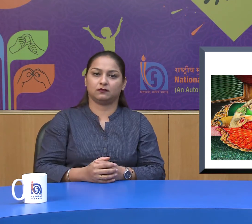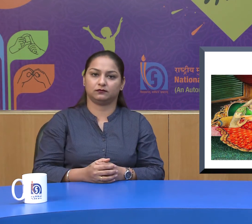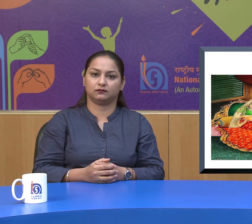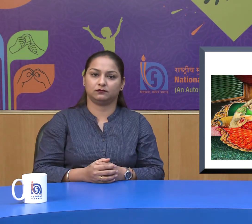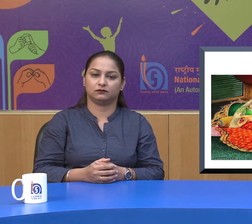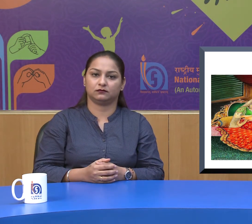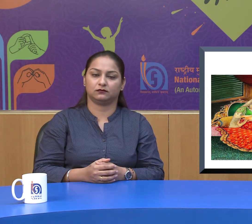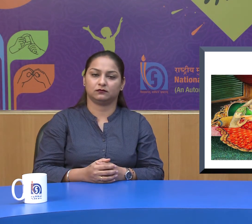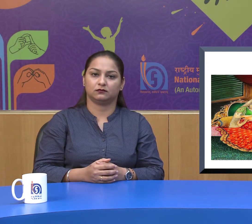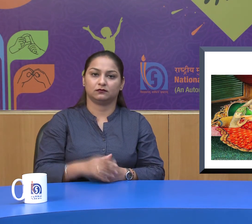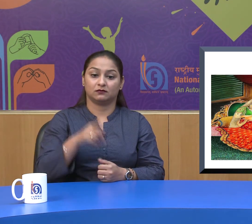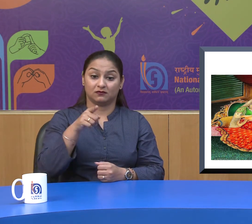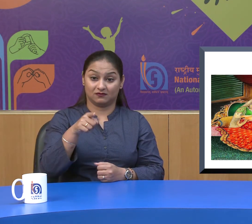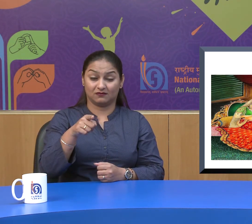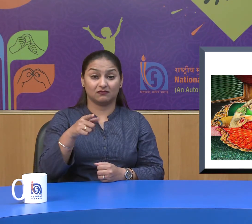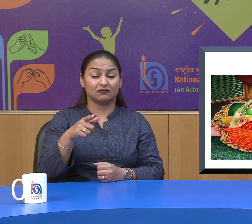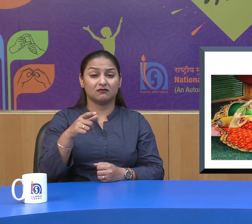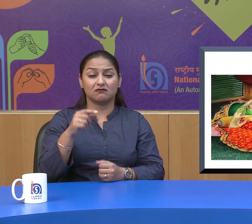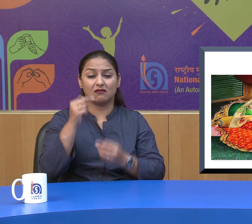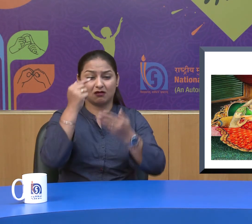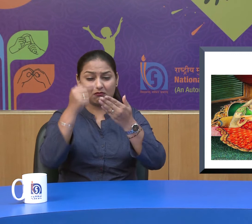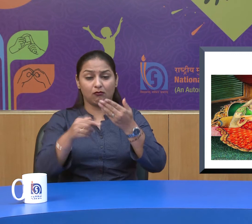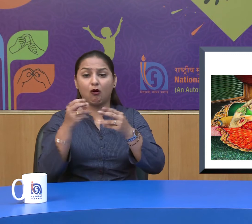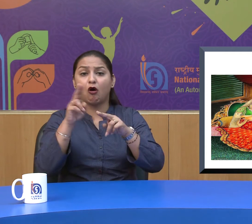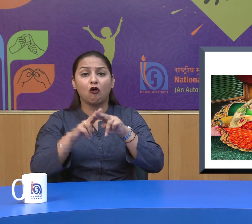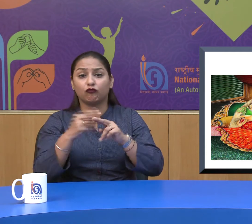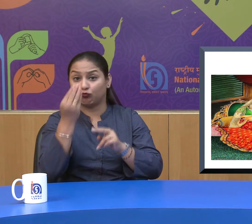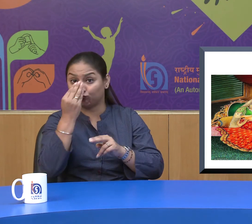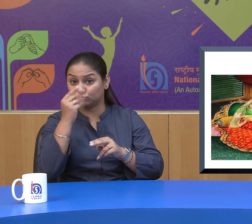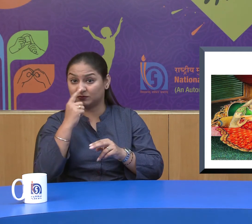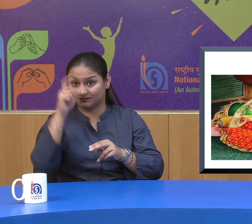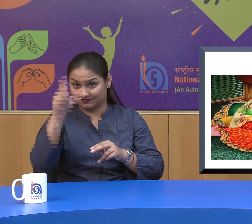The condition of Muslim women was much the same.